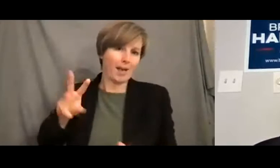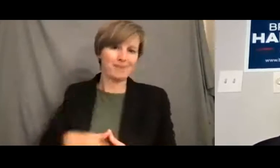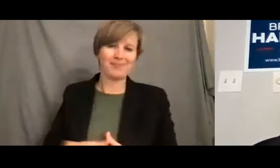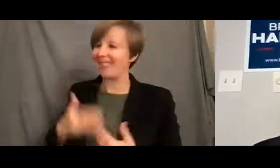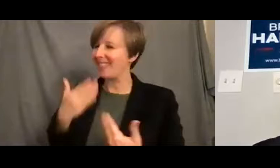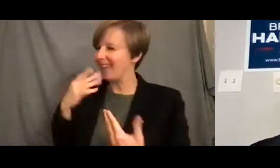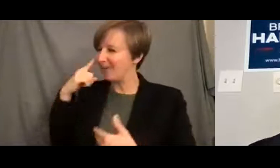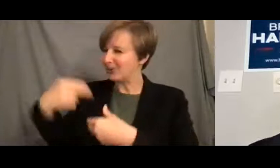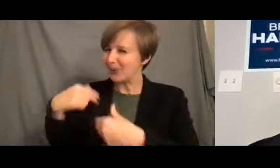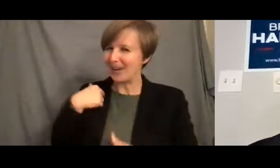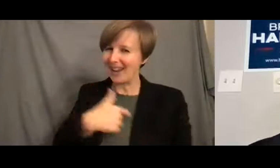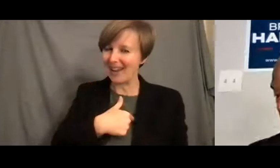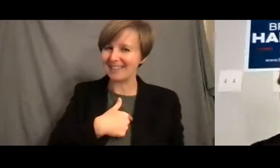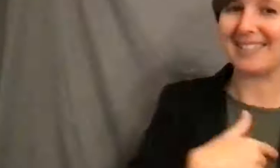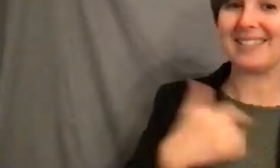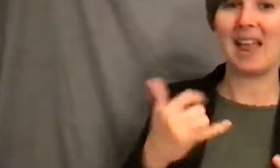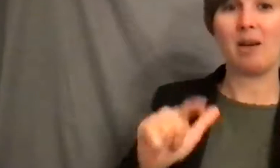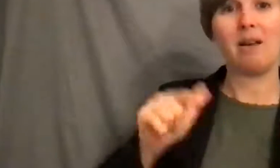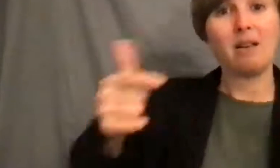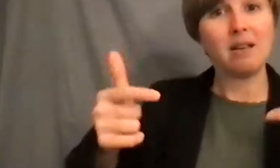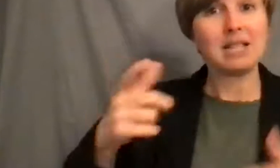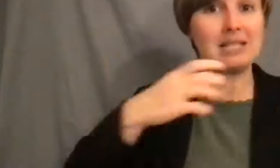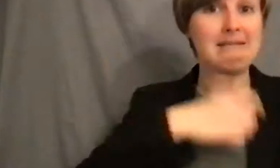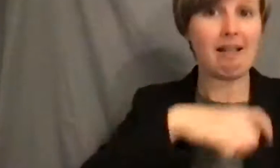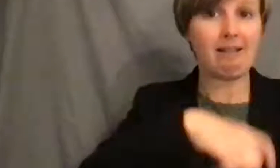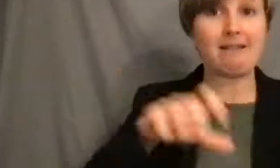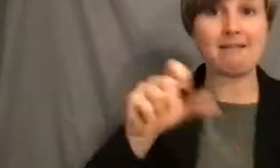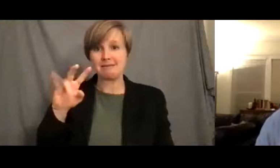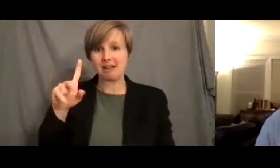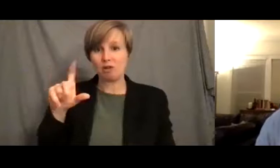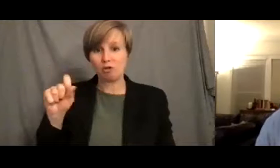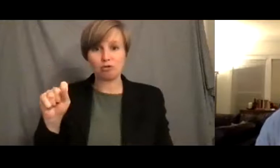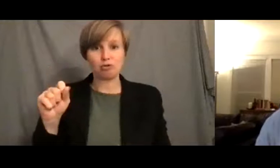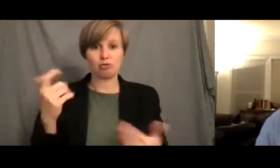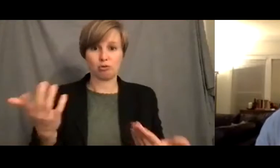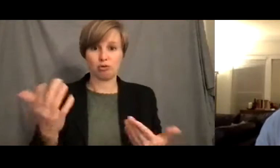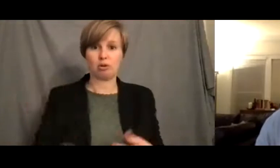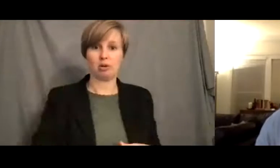joining us. And now we'll turn the closing question over to Delegate Sickles. Feel free to take it away.